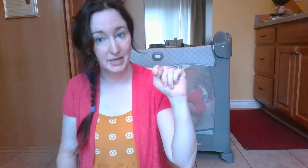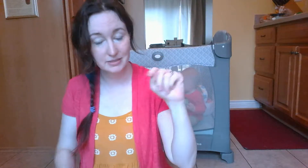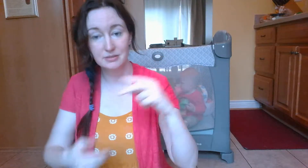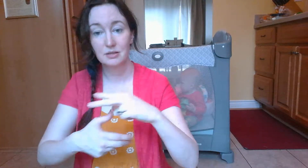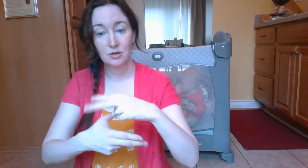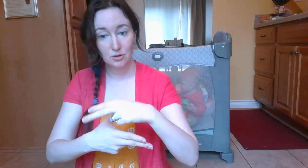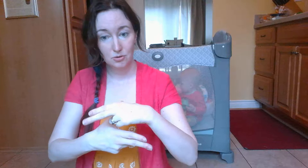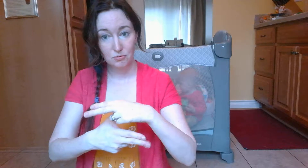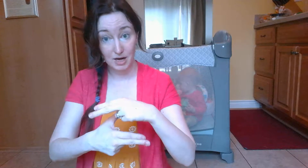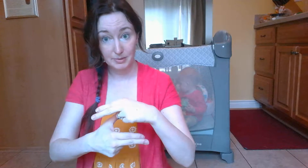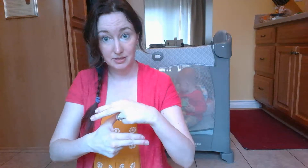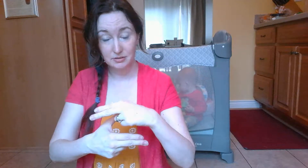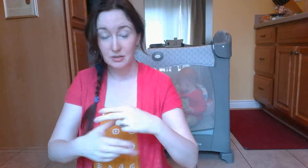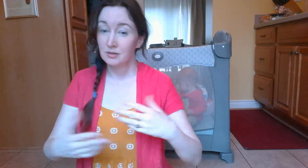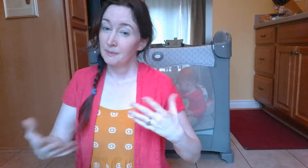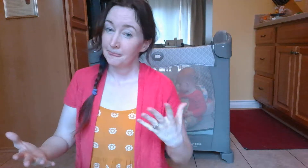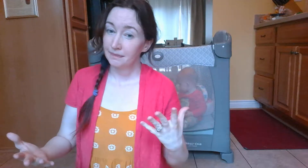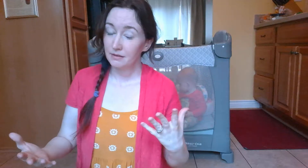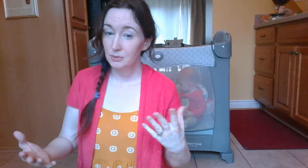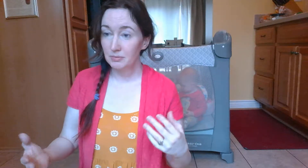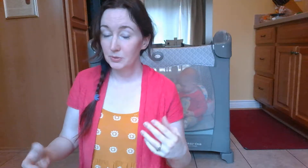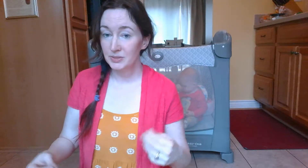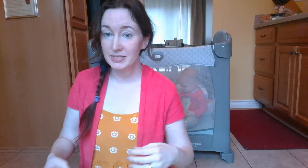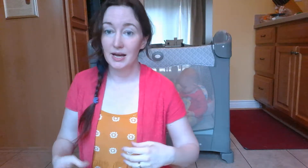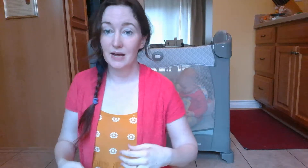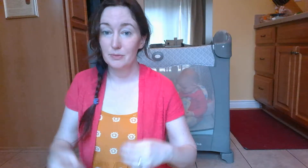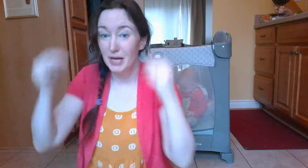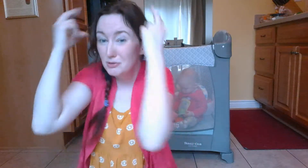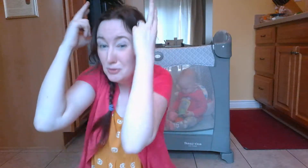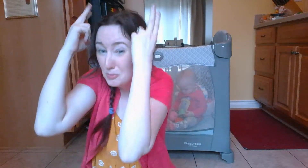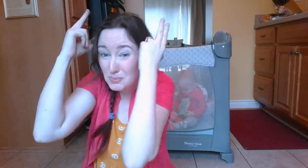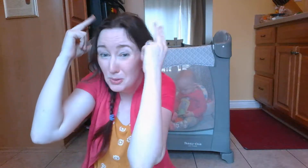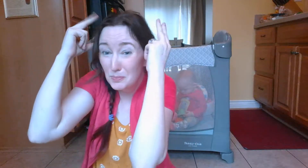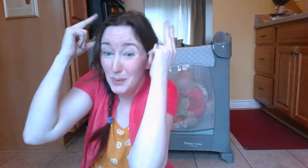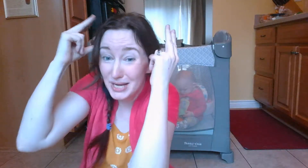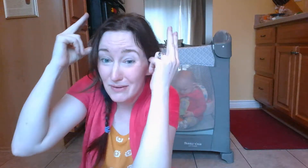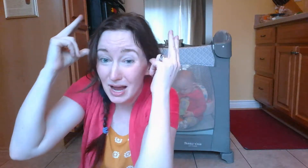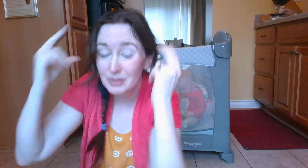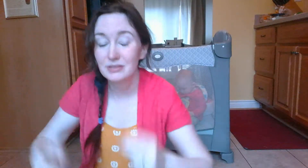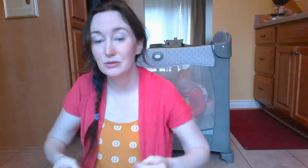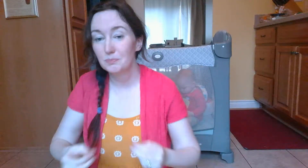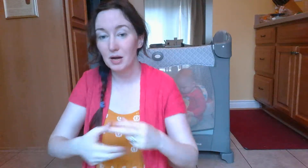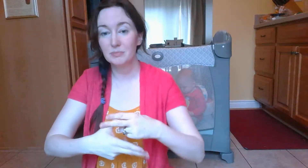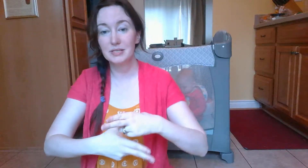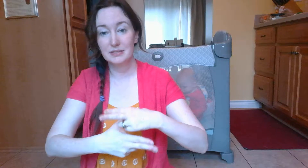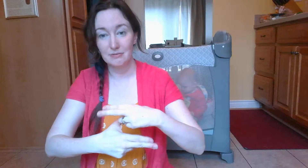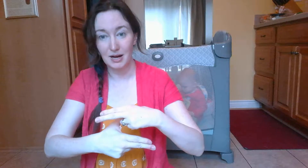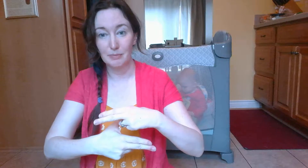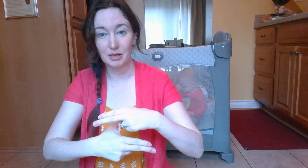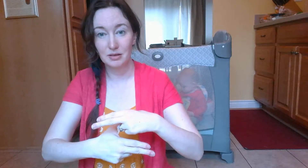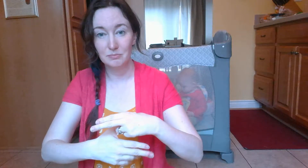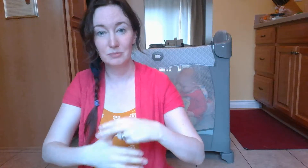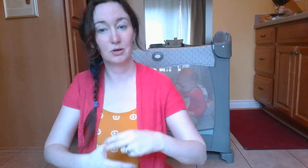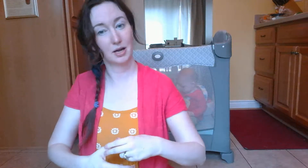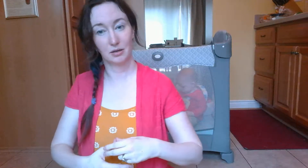pet rabbit. You probably wouldn't say, I have a pet bunny rabbit. You'd probably say rabbit and be more kind of grown